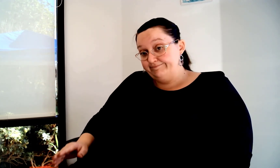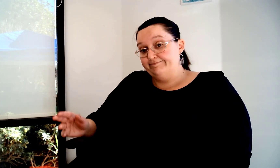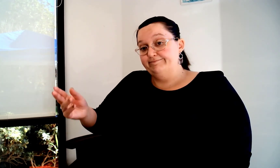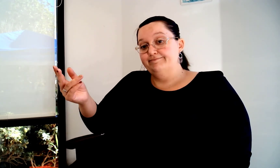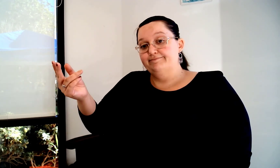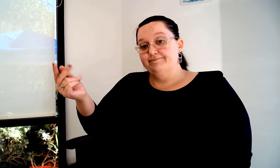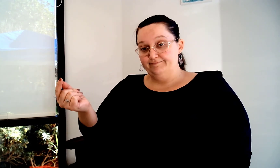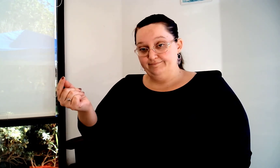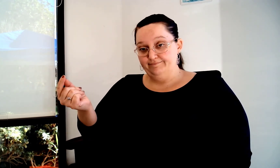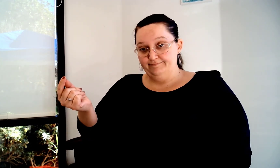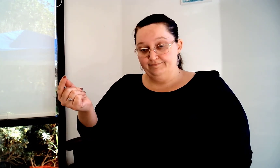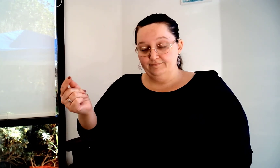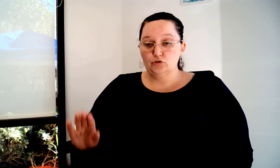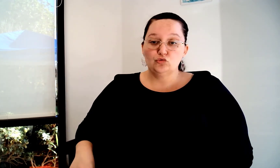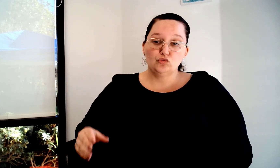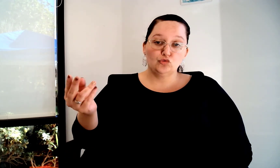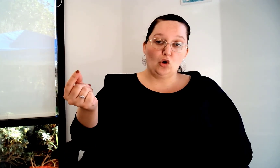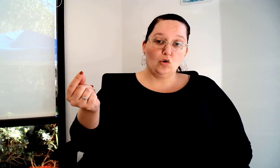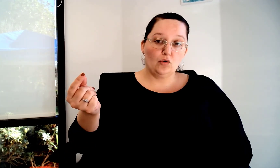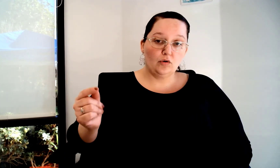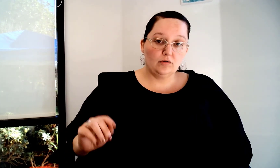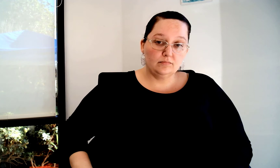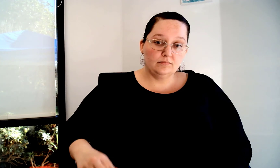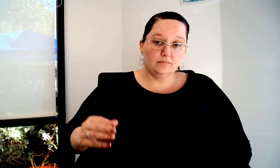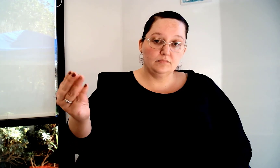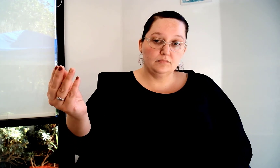And then snap. Dog.